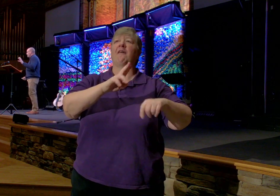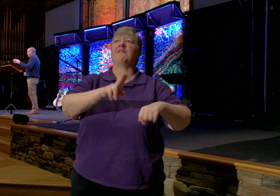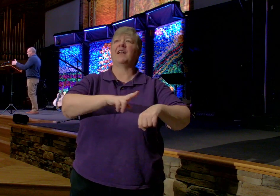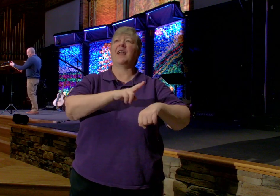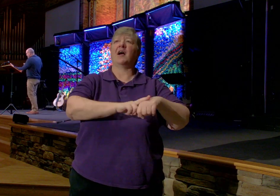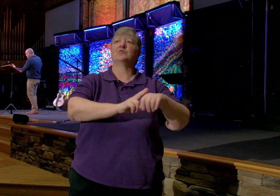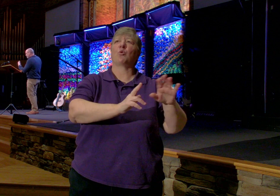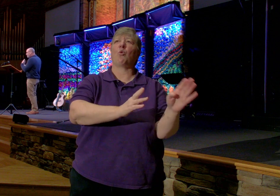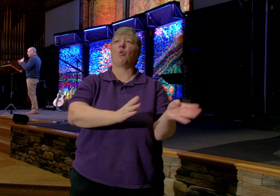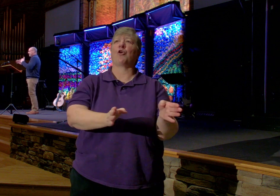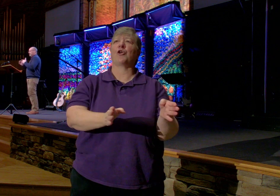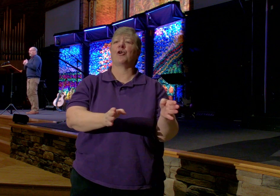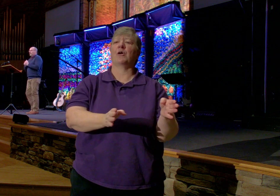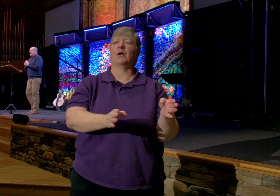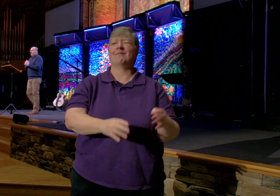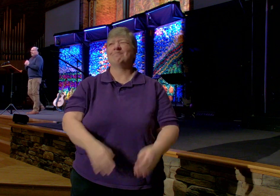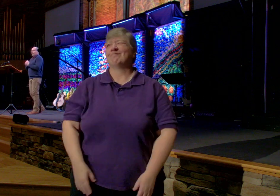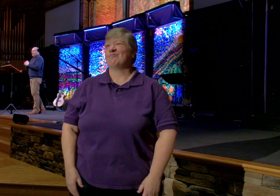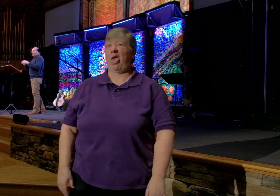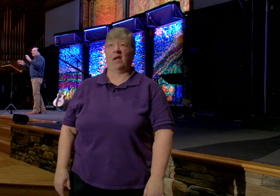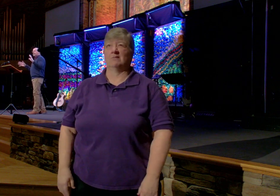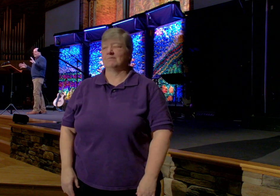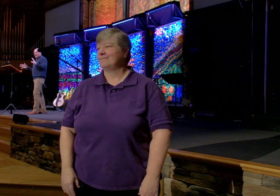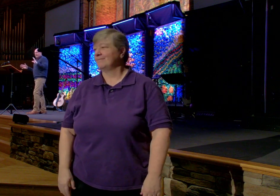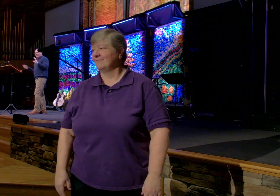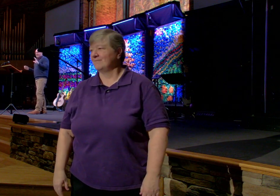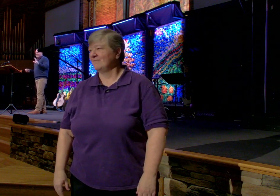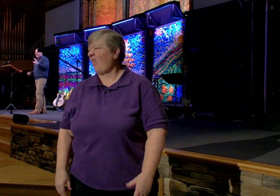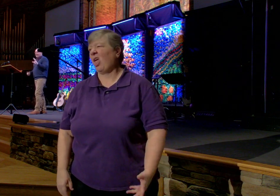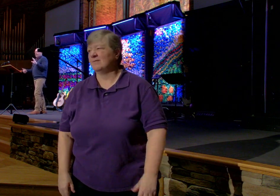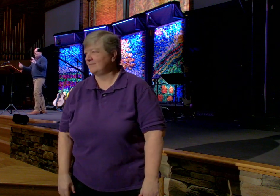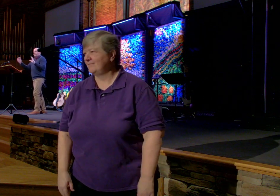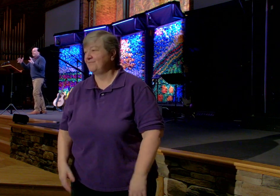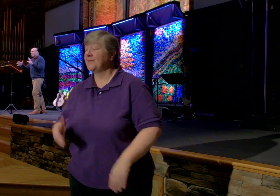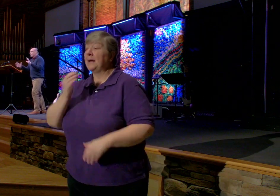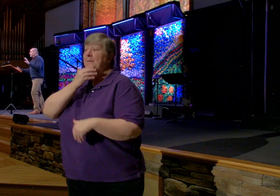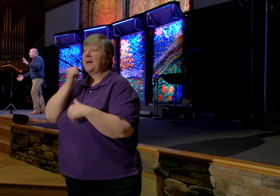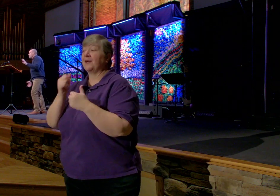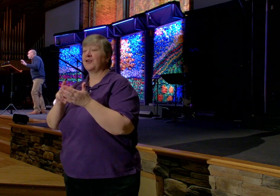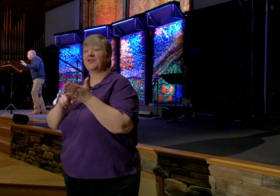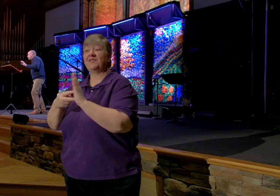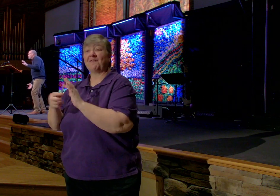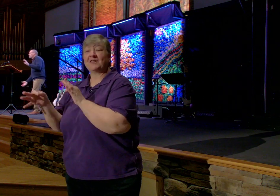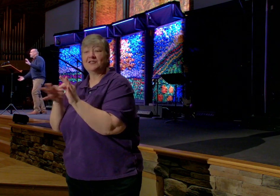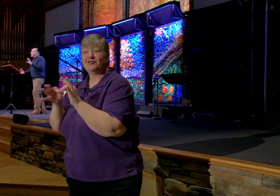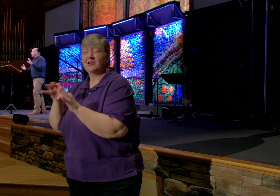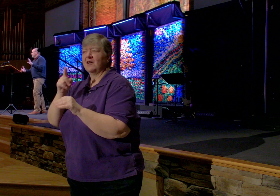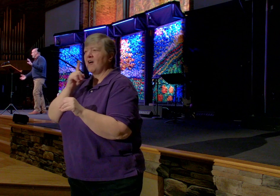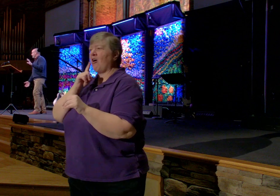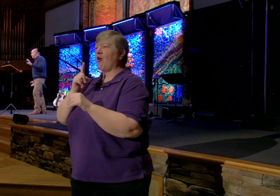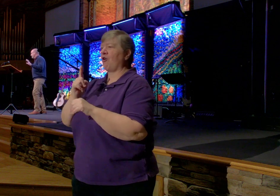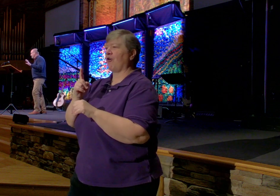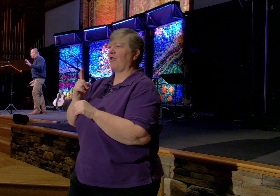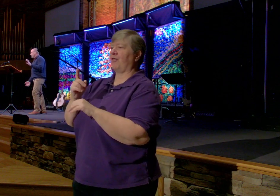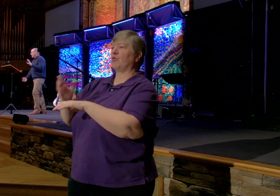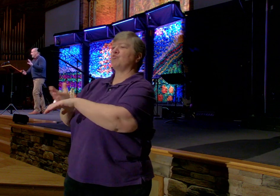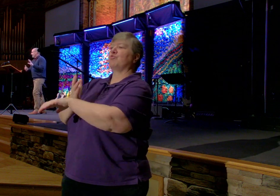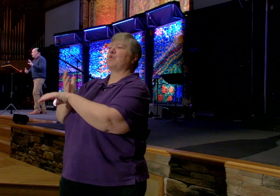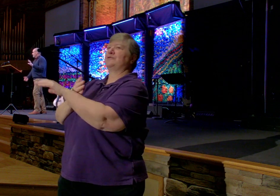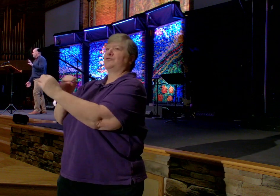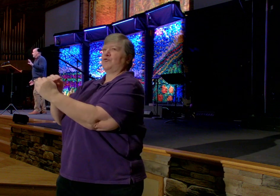natural order. Yeah. Better definition is Miracles are the